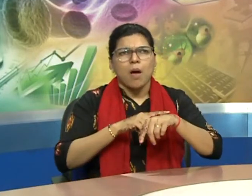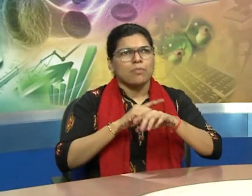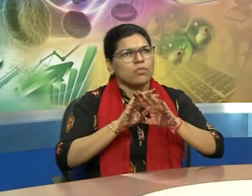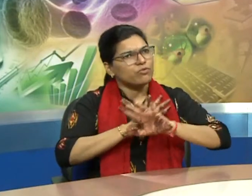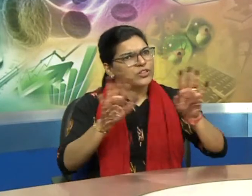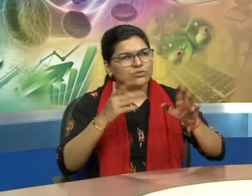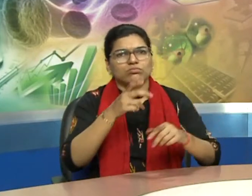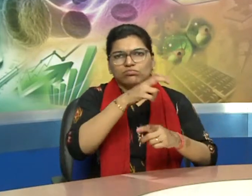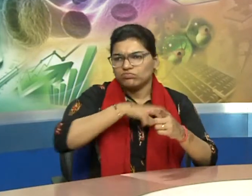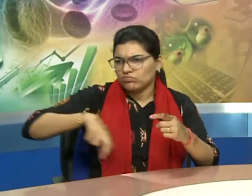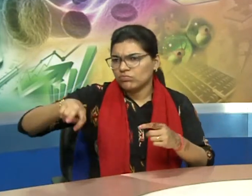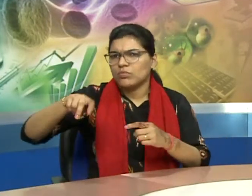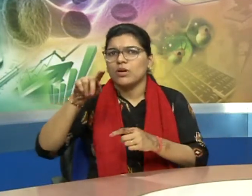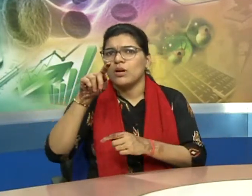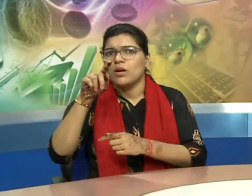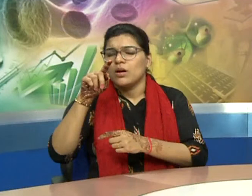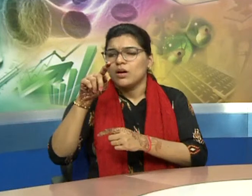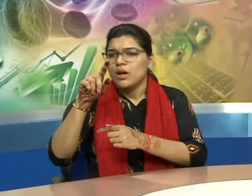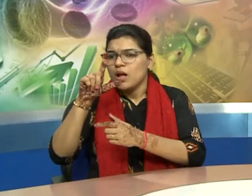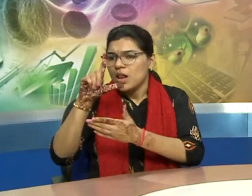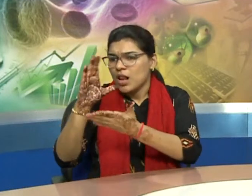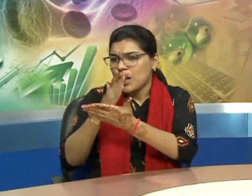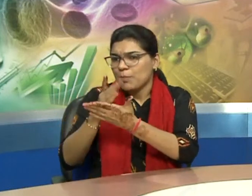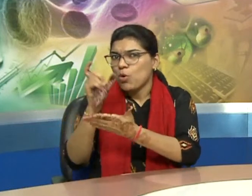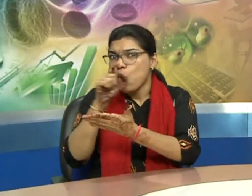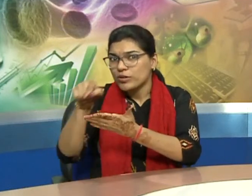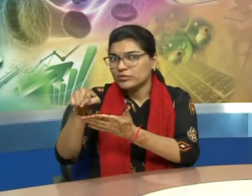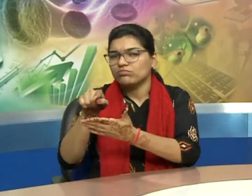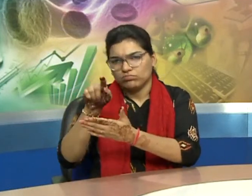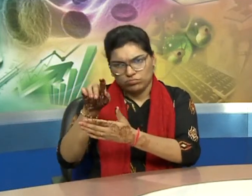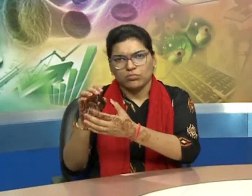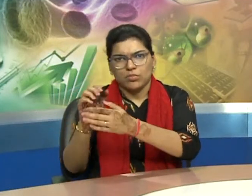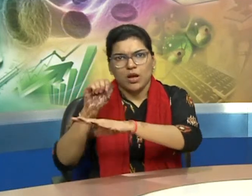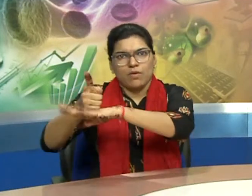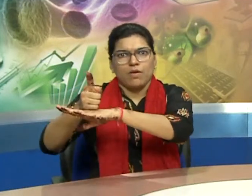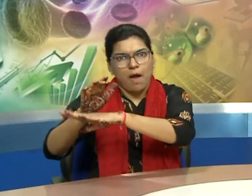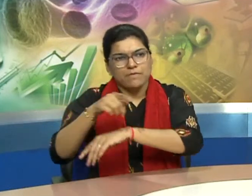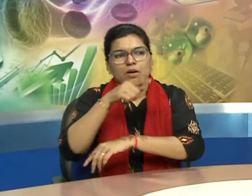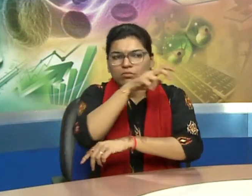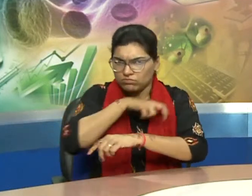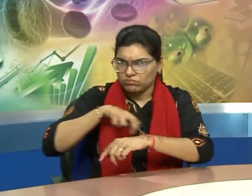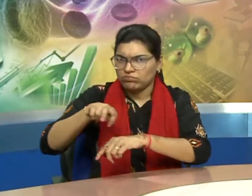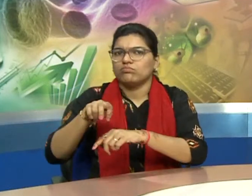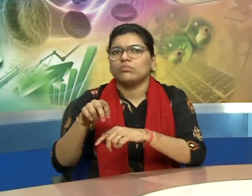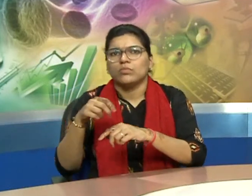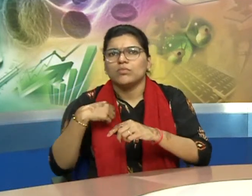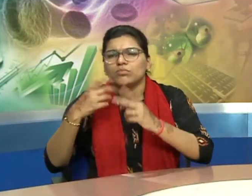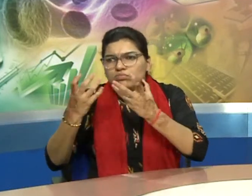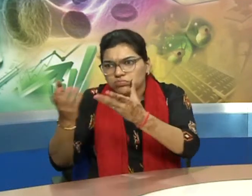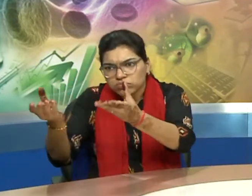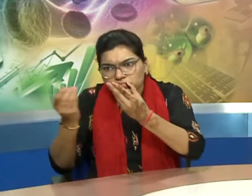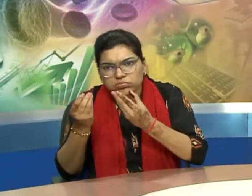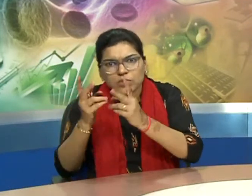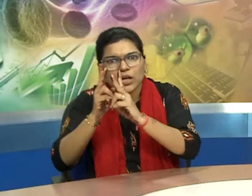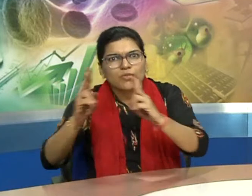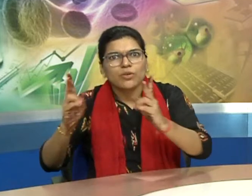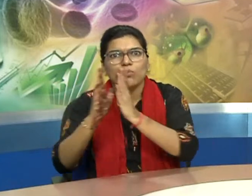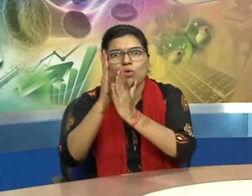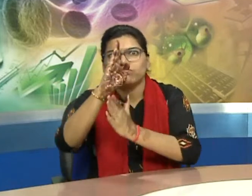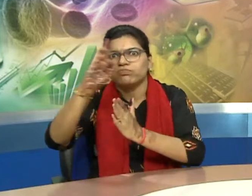for their studies and also to develop a habit of self-learning.